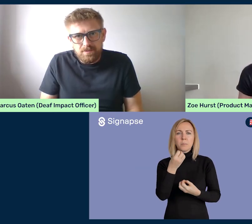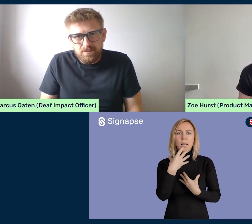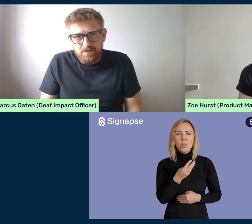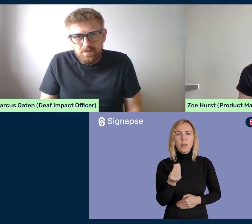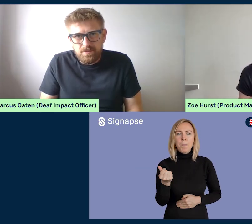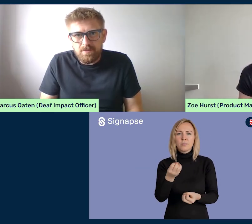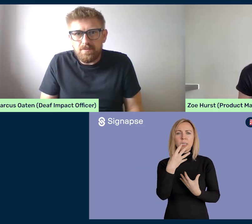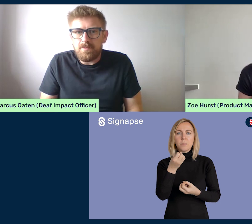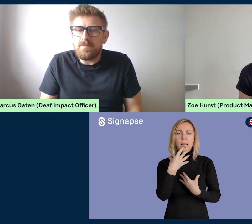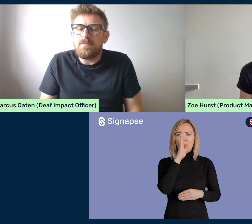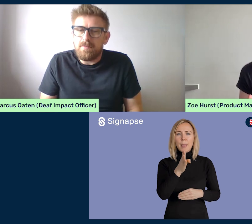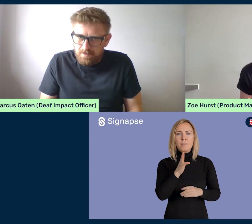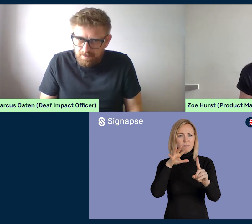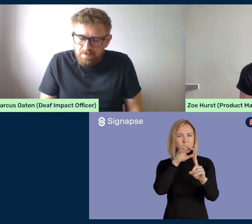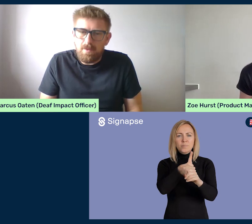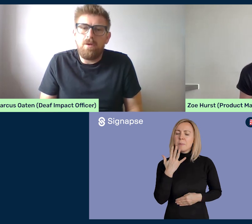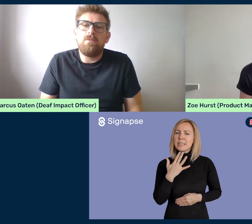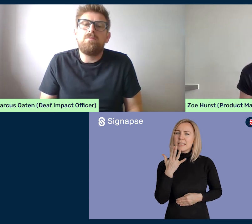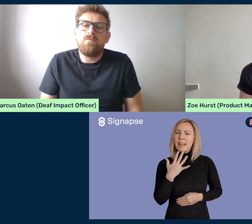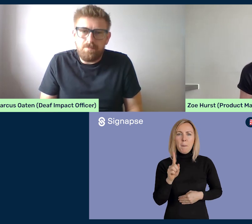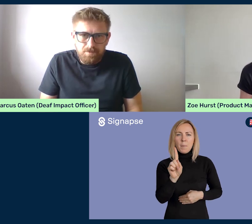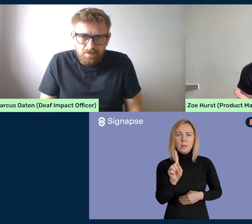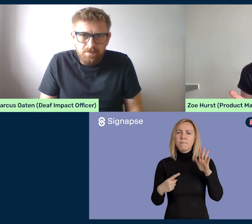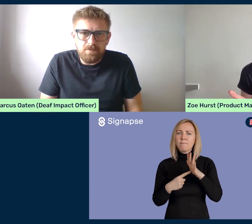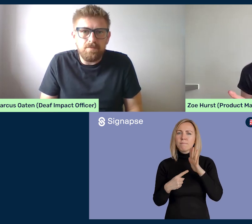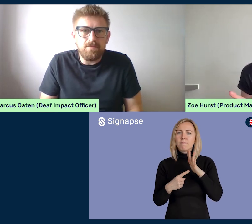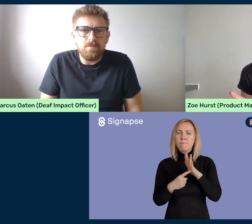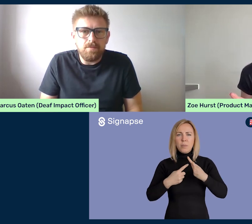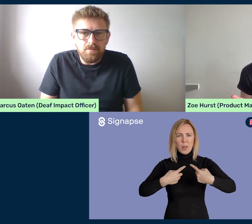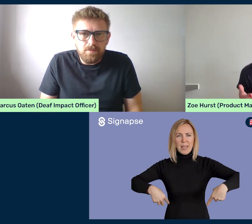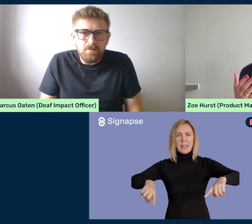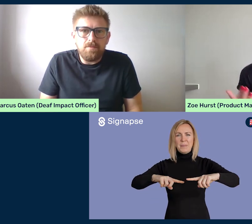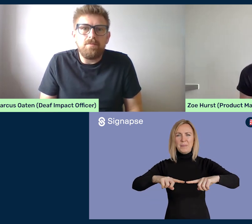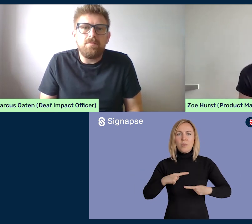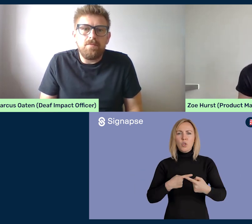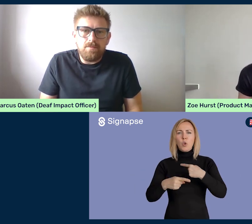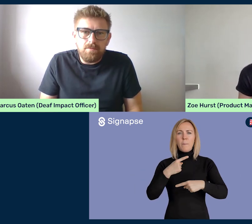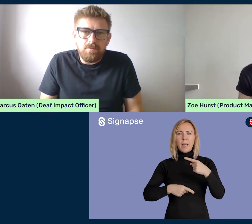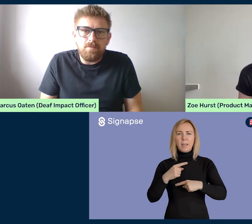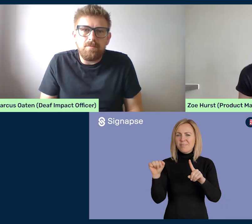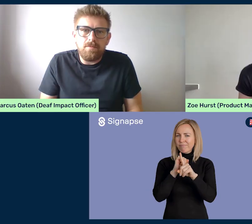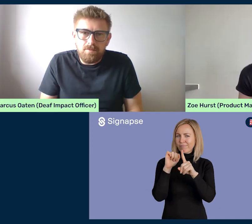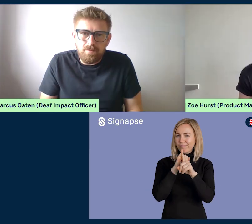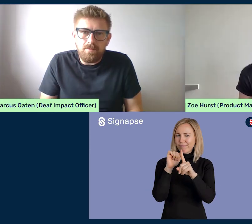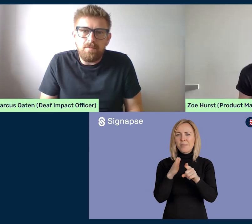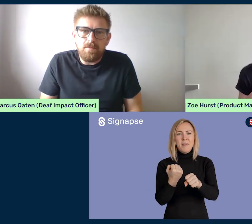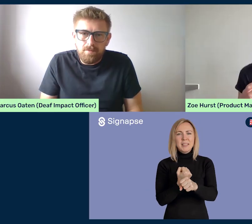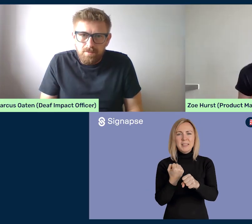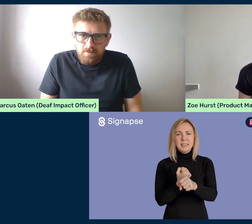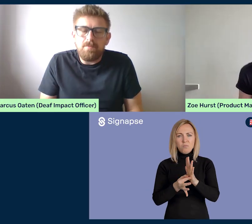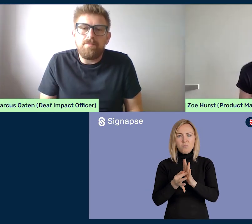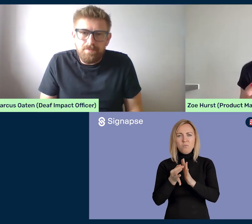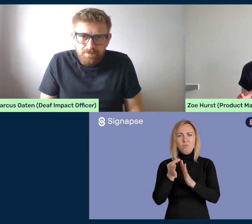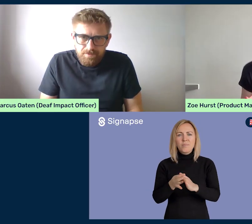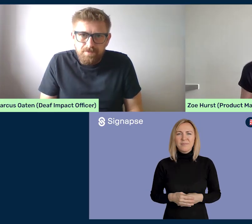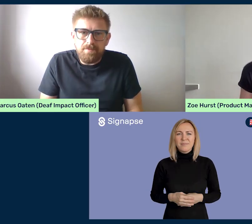and sometimes very kind of brutal feedback where it's really wrong, and we've had to review it from these sessions, and